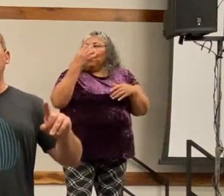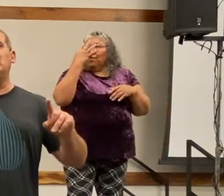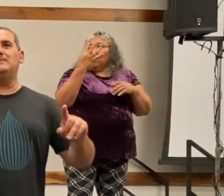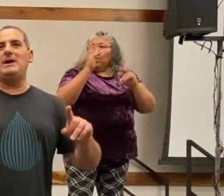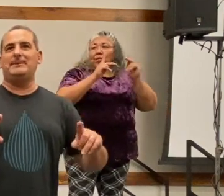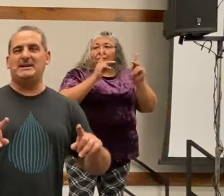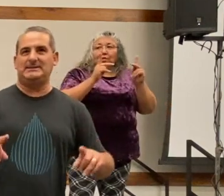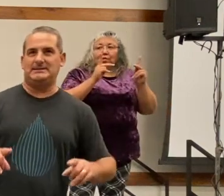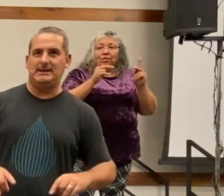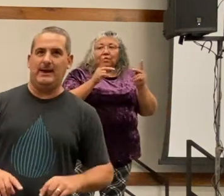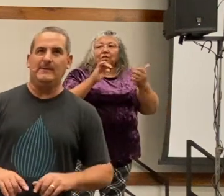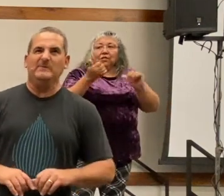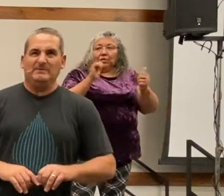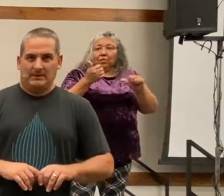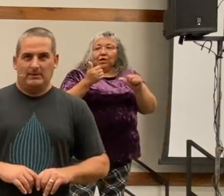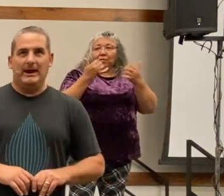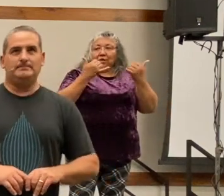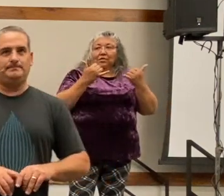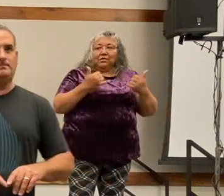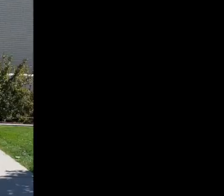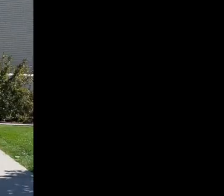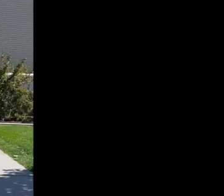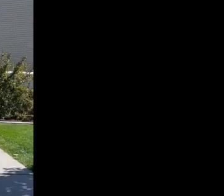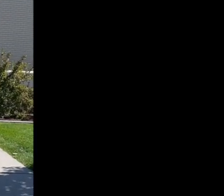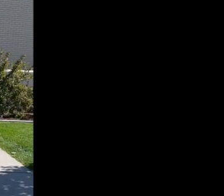people who are getting baptized today.